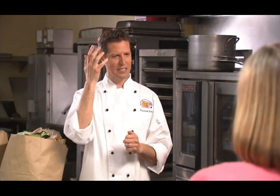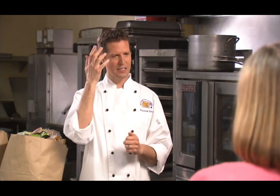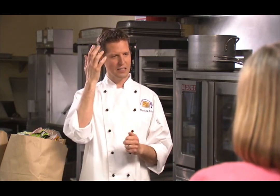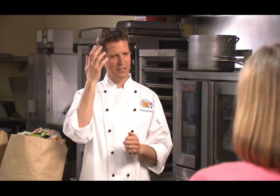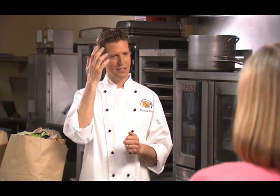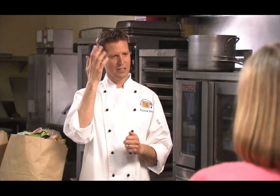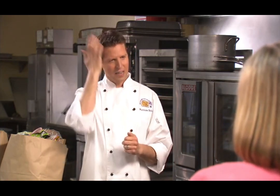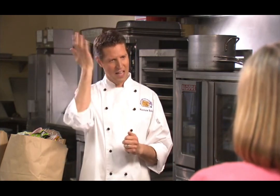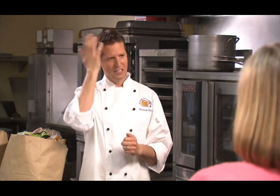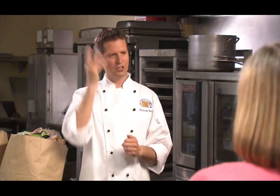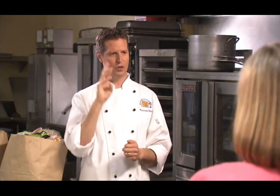wrap.